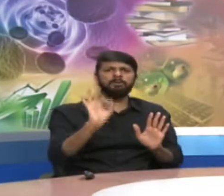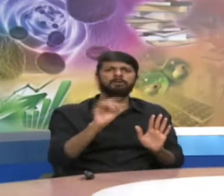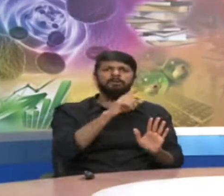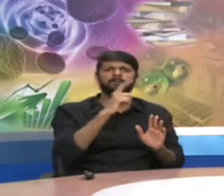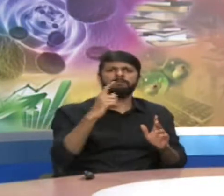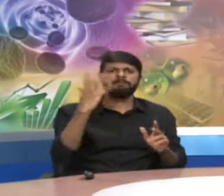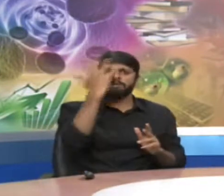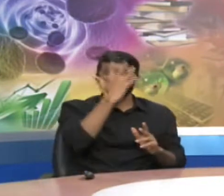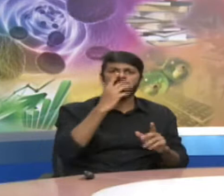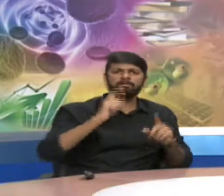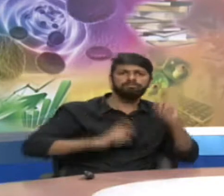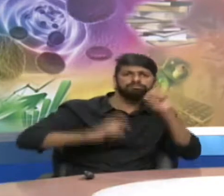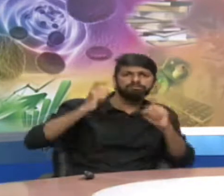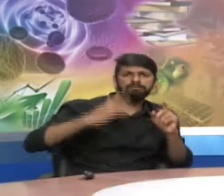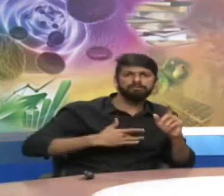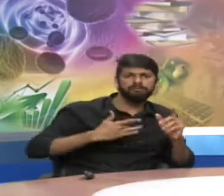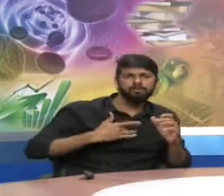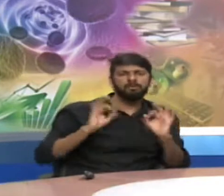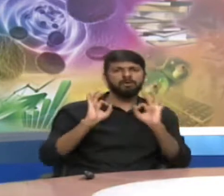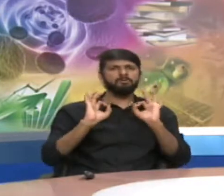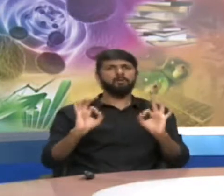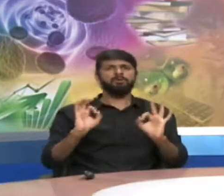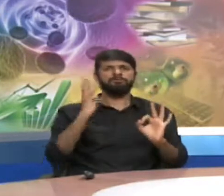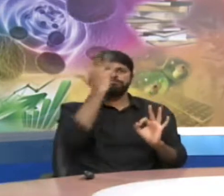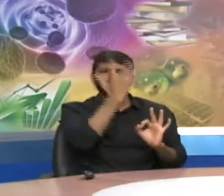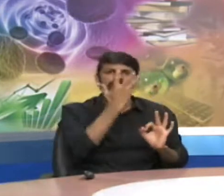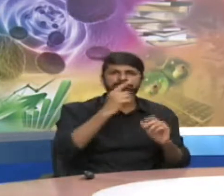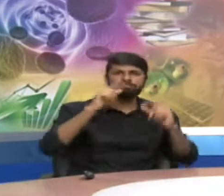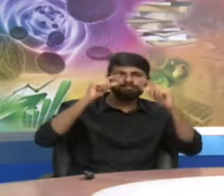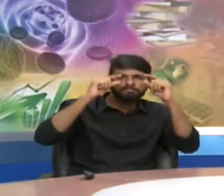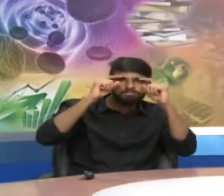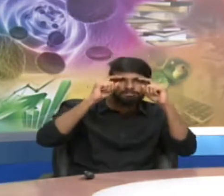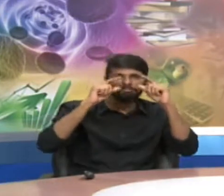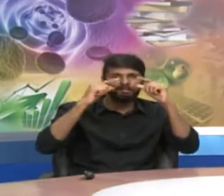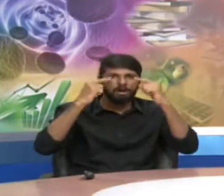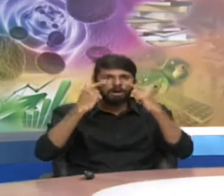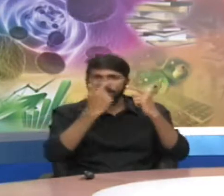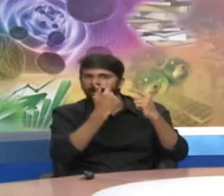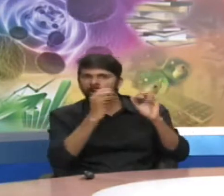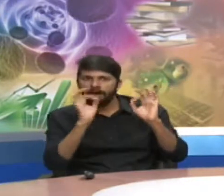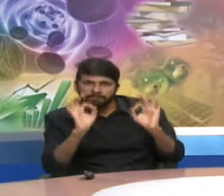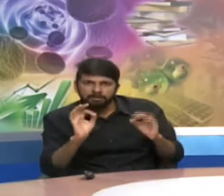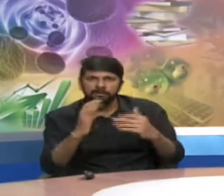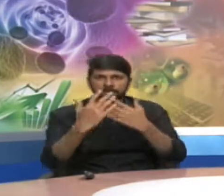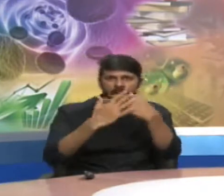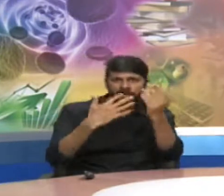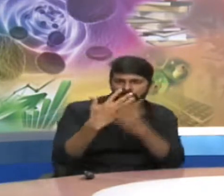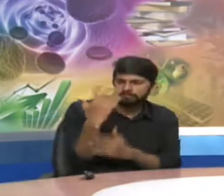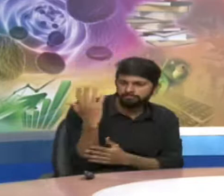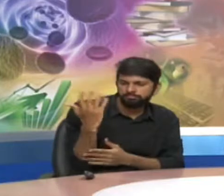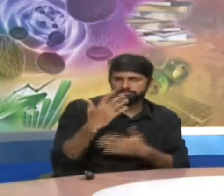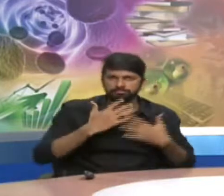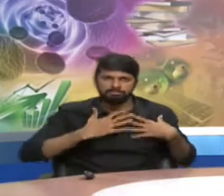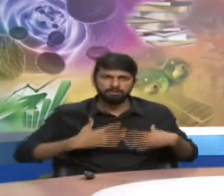In different paintings, the facial expressions, eyes, and hand